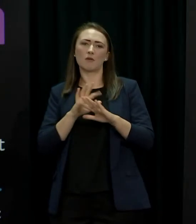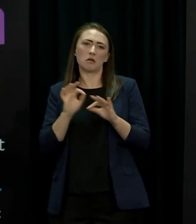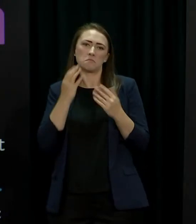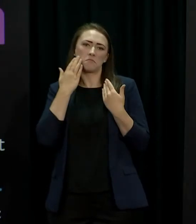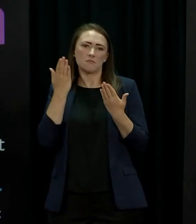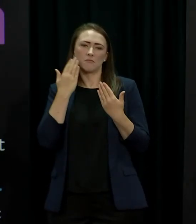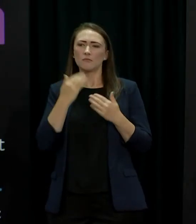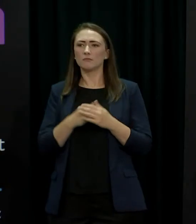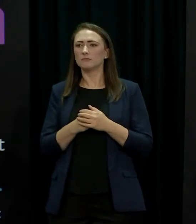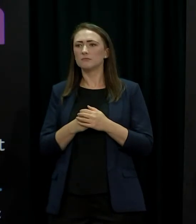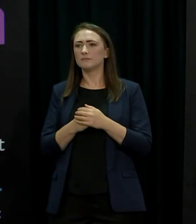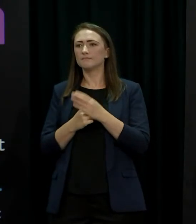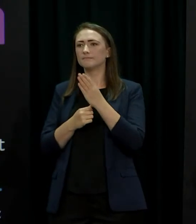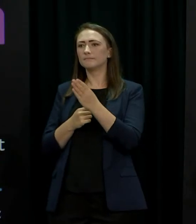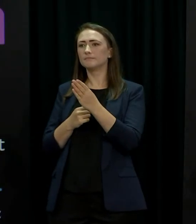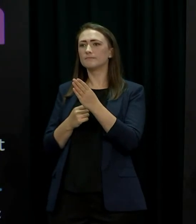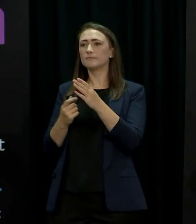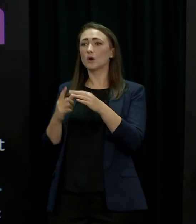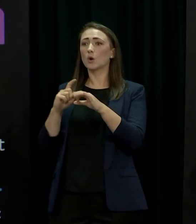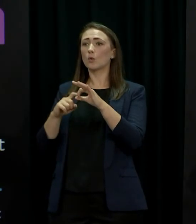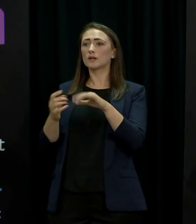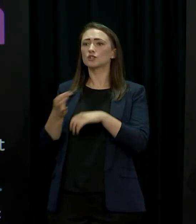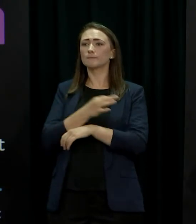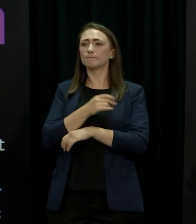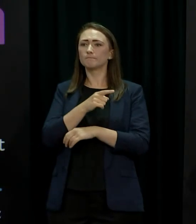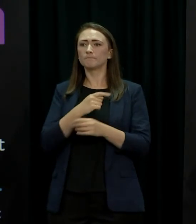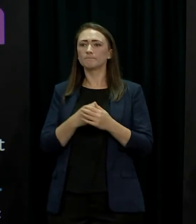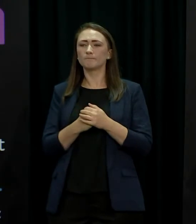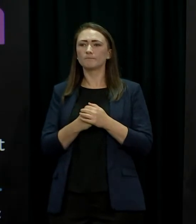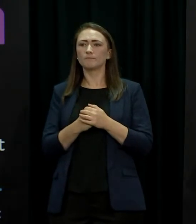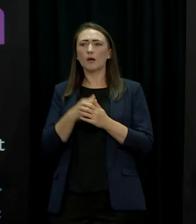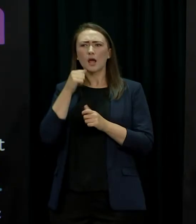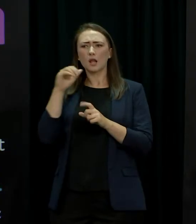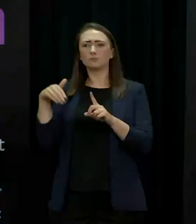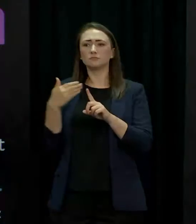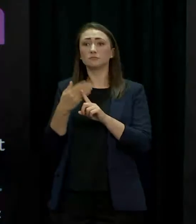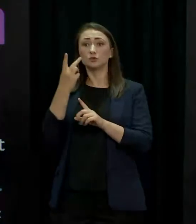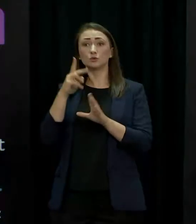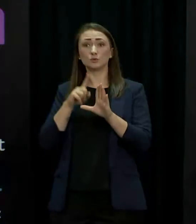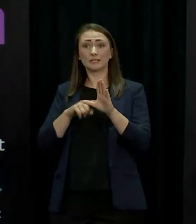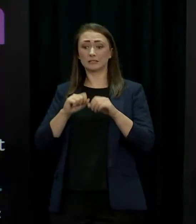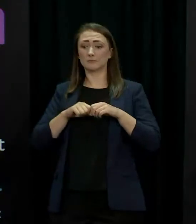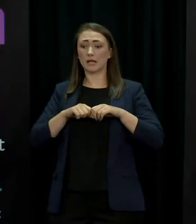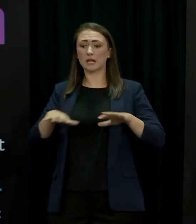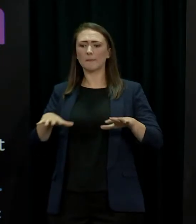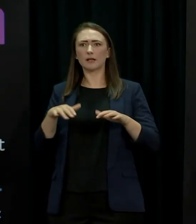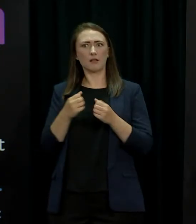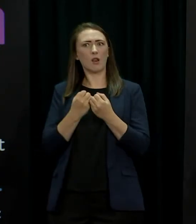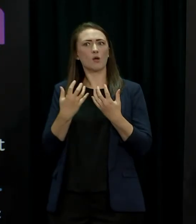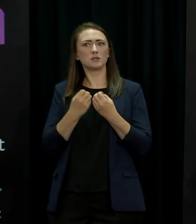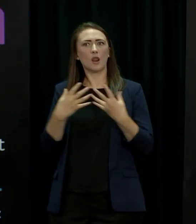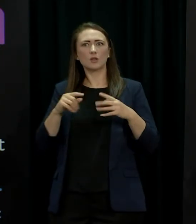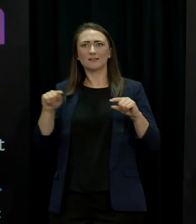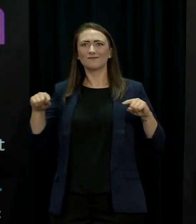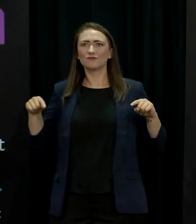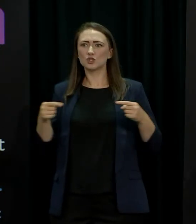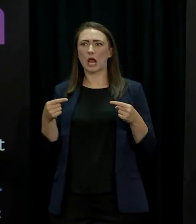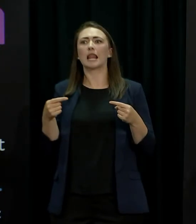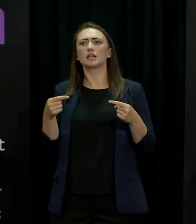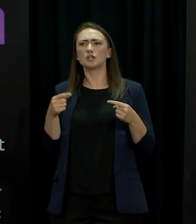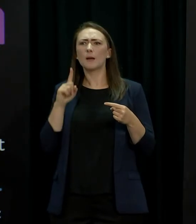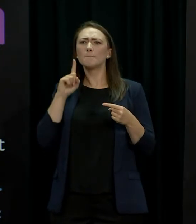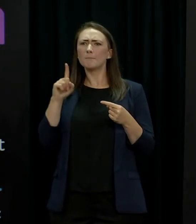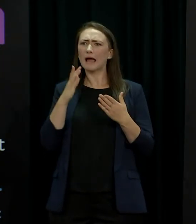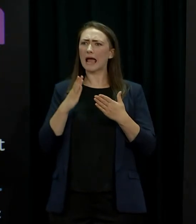I understand you have faced many challenges over the past 2 years, but how tough has it been dealing with the demands of iwi